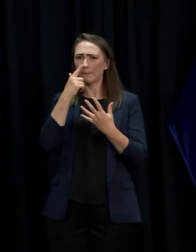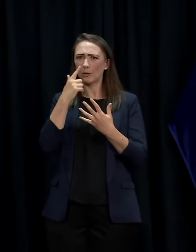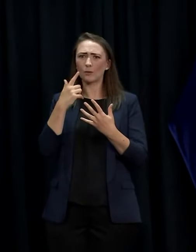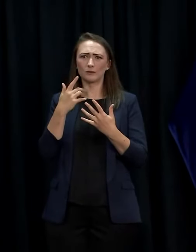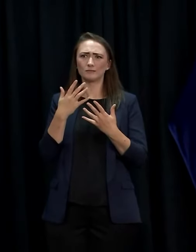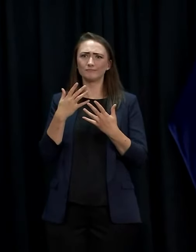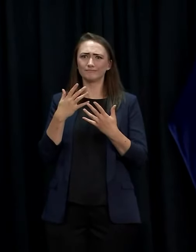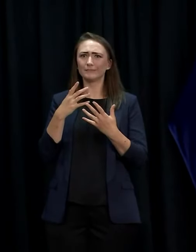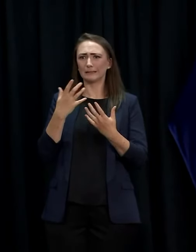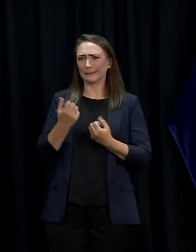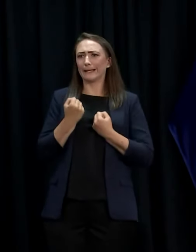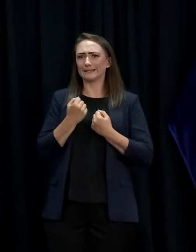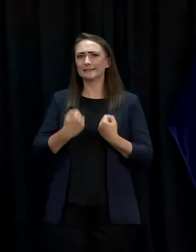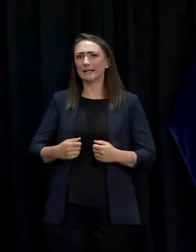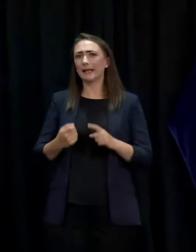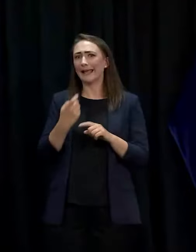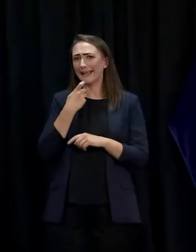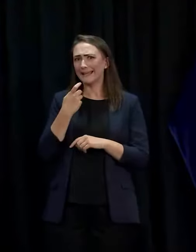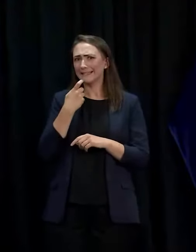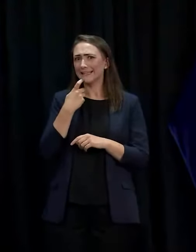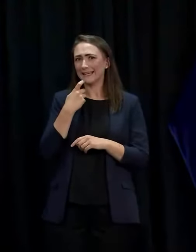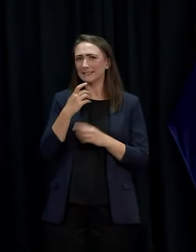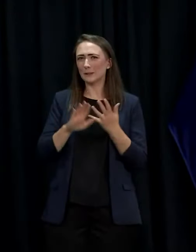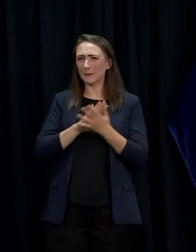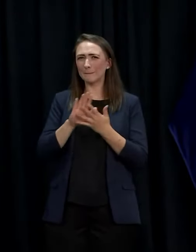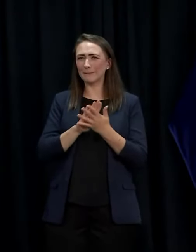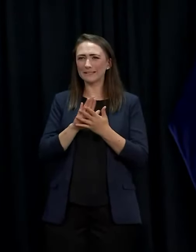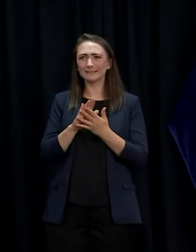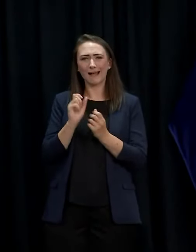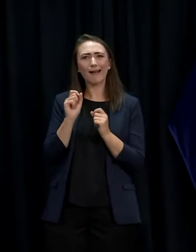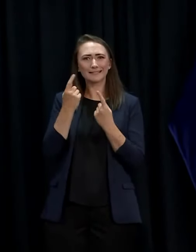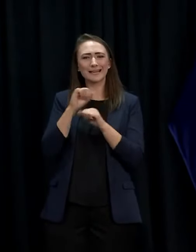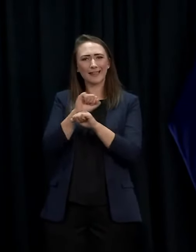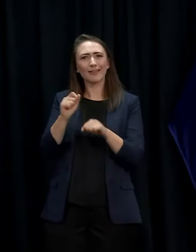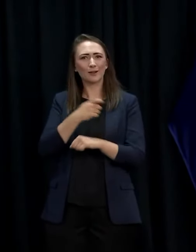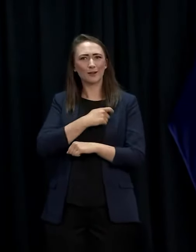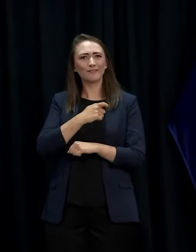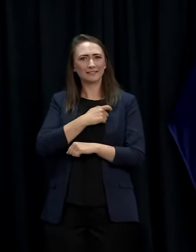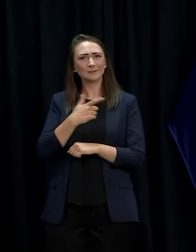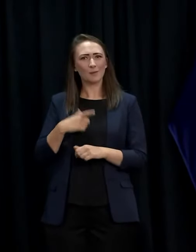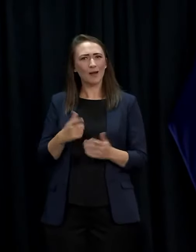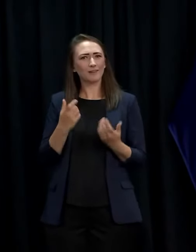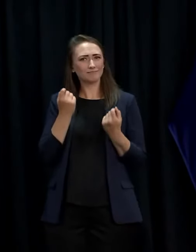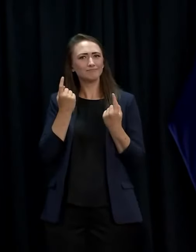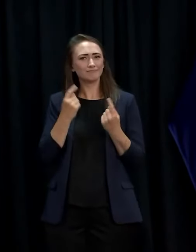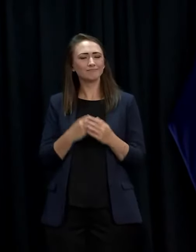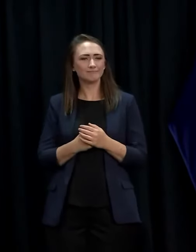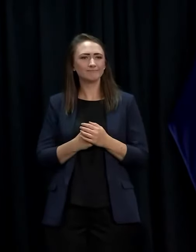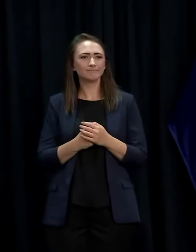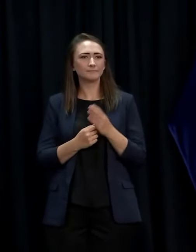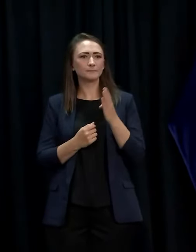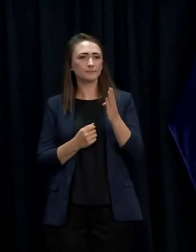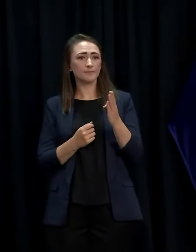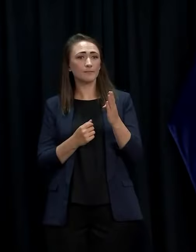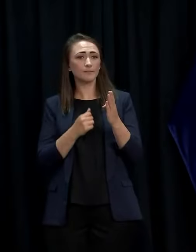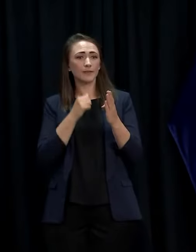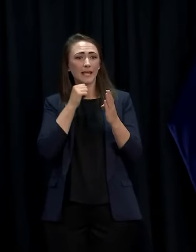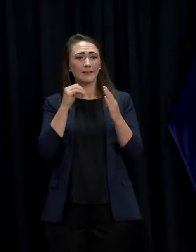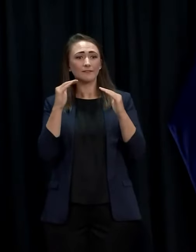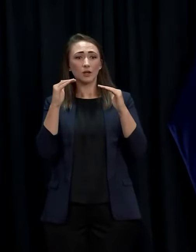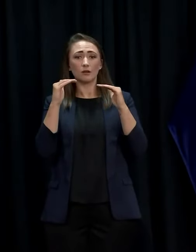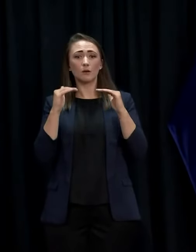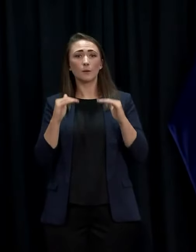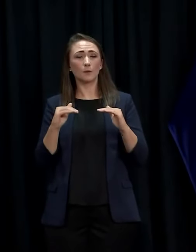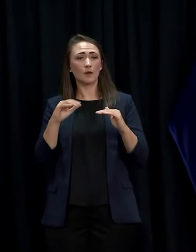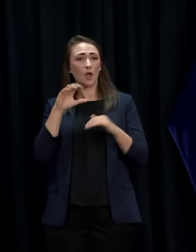nervous. Just back on that visitors at hospitals question, if we move to orange, that technically means our health system is no longer under threat,